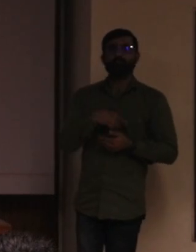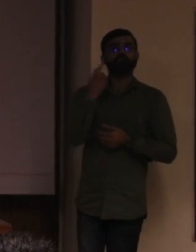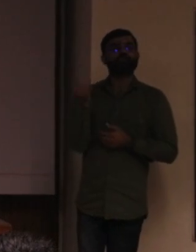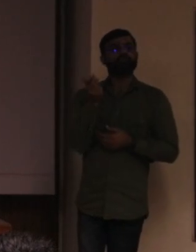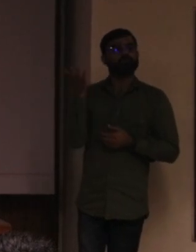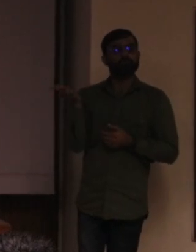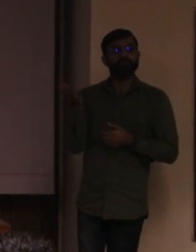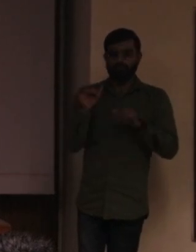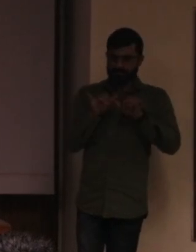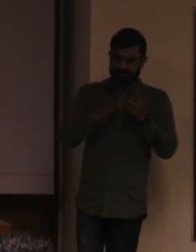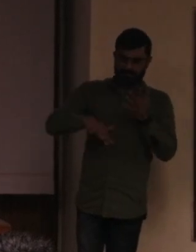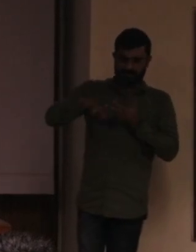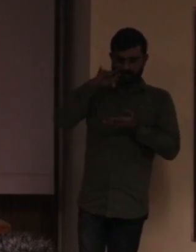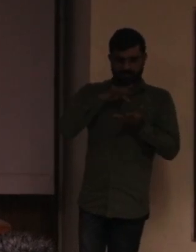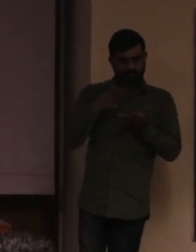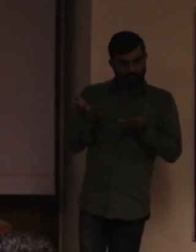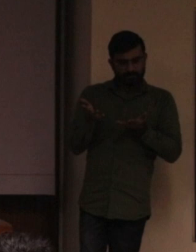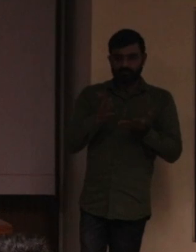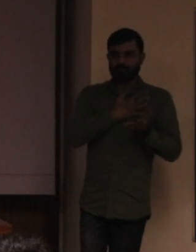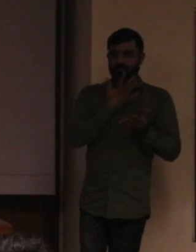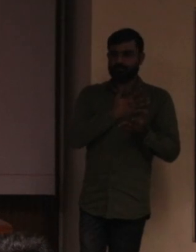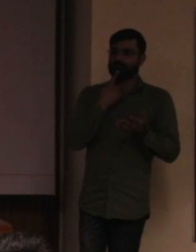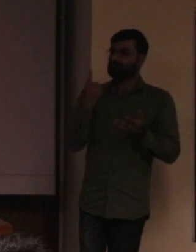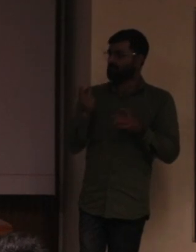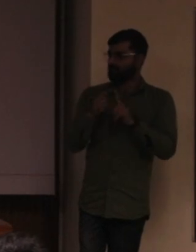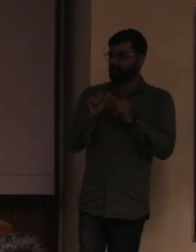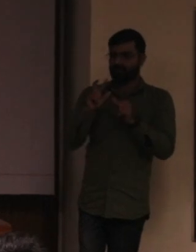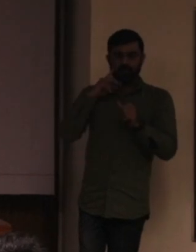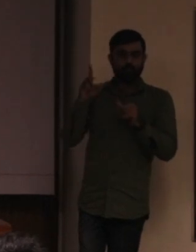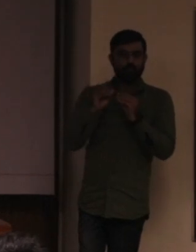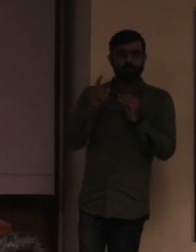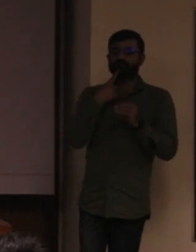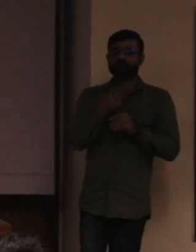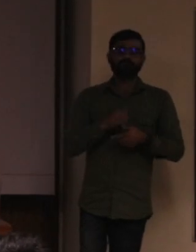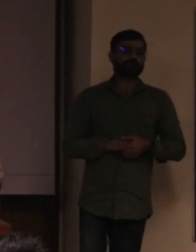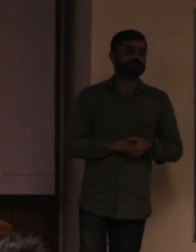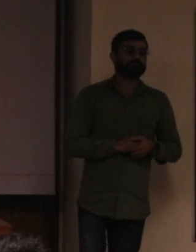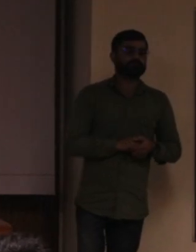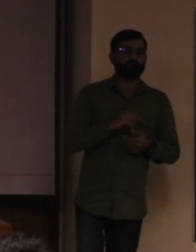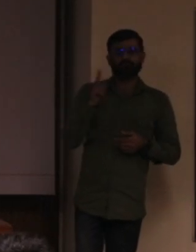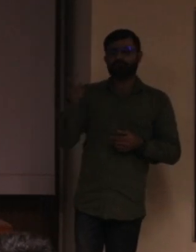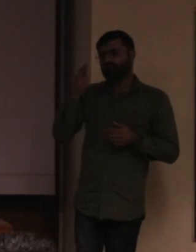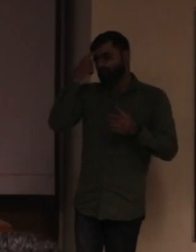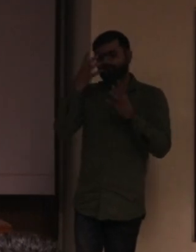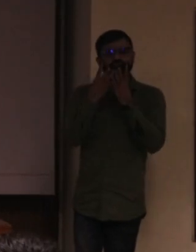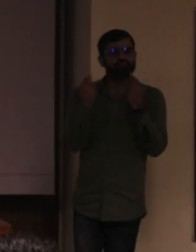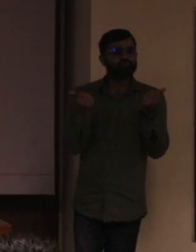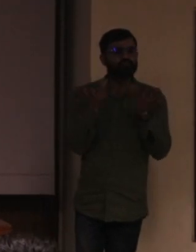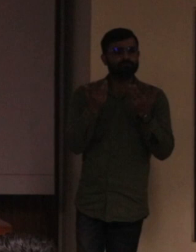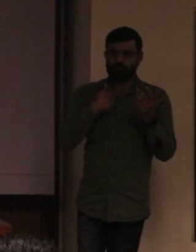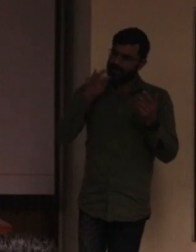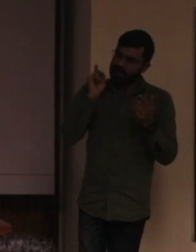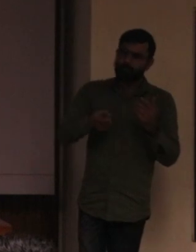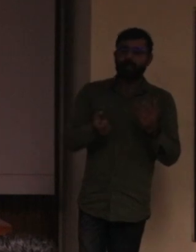those landscape for greening, what Devi was telling. Next please, quickly. So what is the solution? We